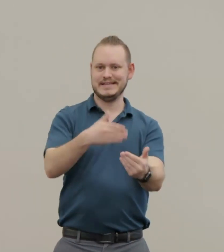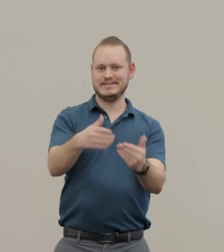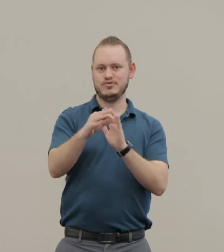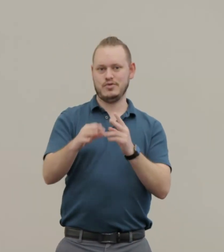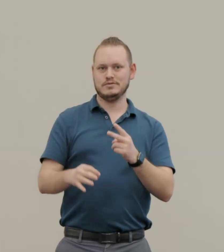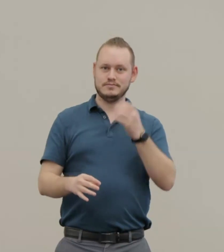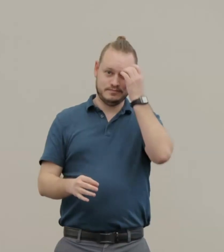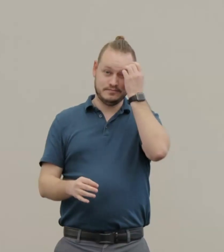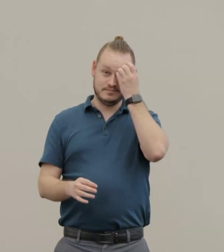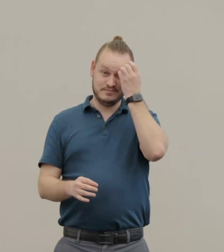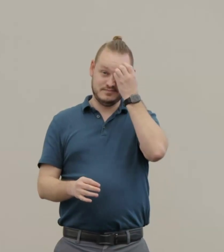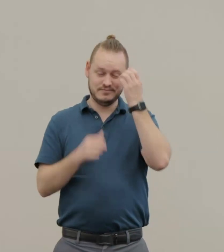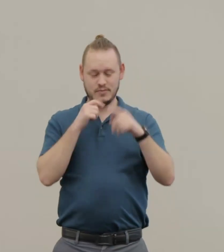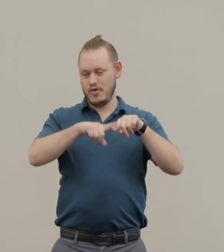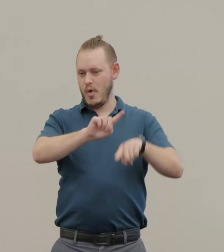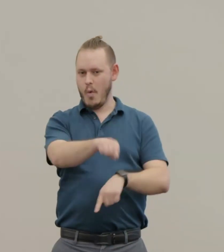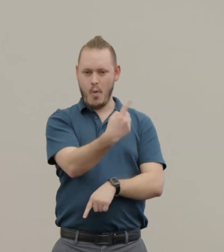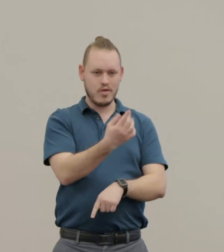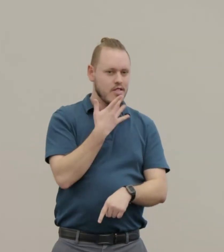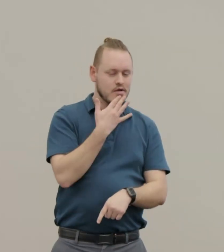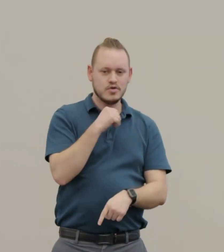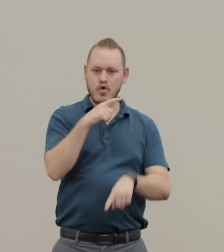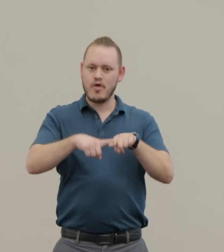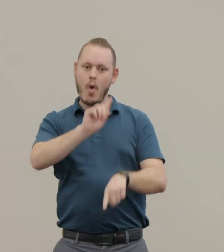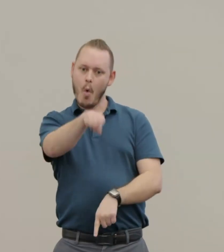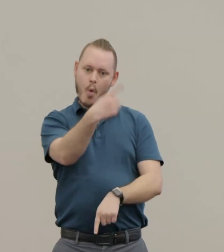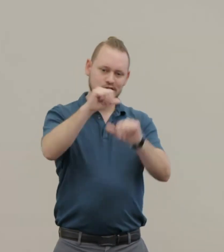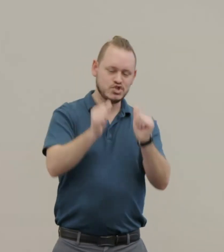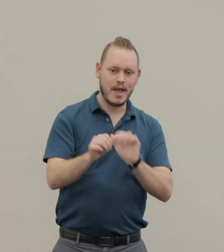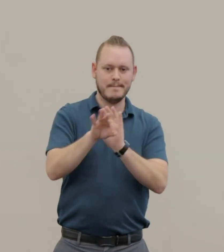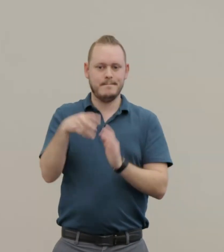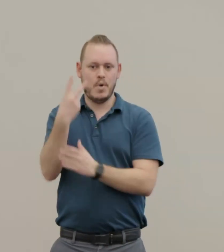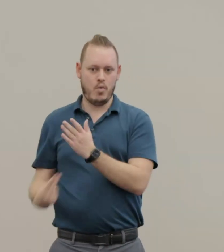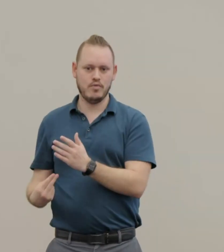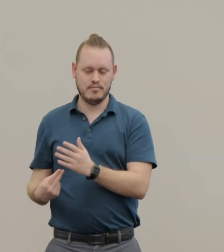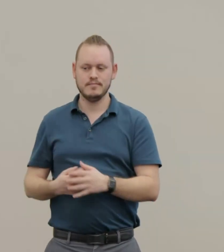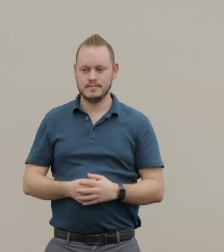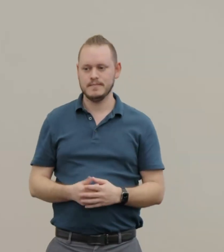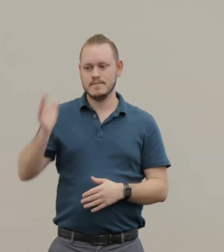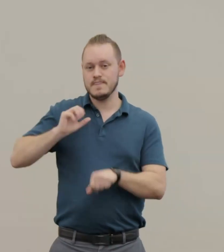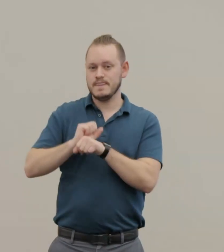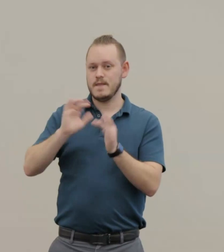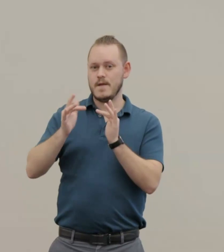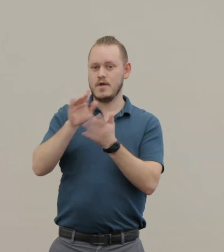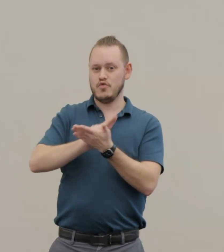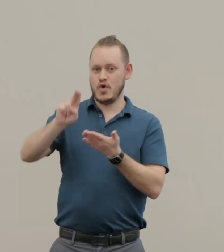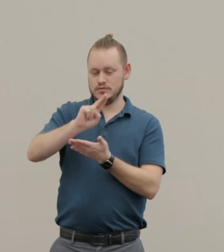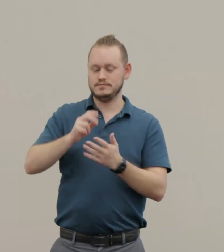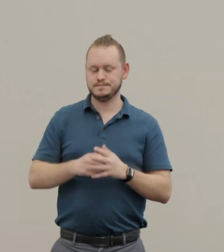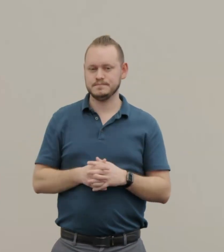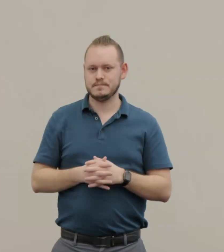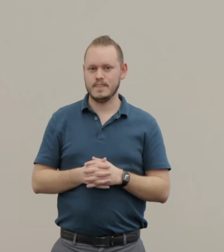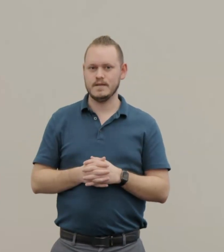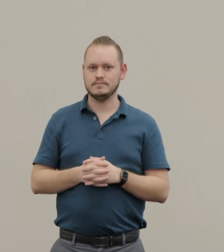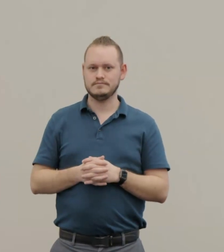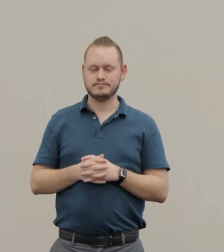choices, right? Don't rely just on color. Don't rely on shape. I used to work in an online university, and